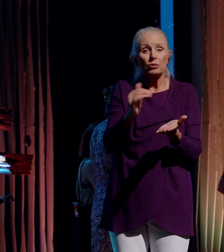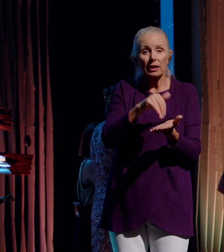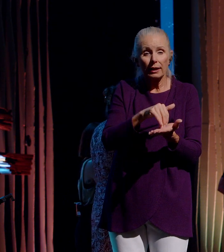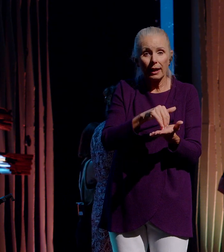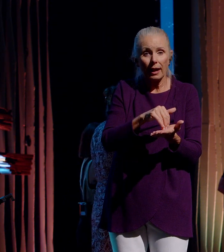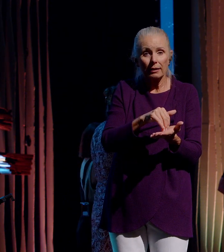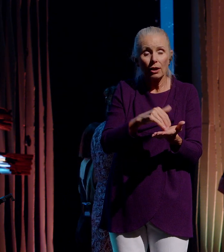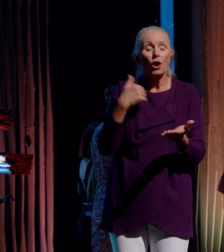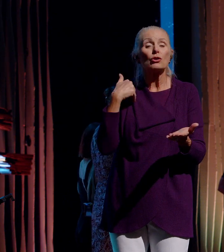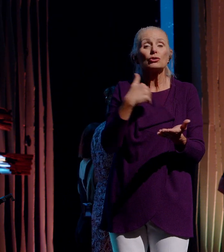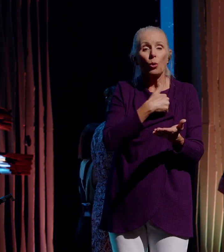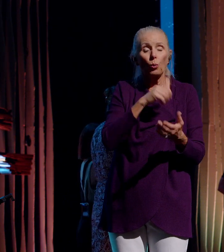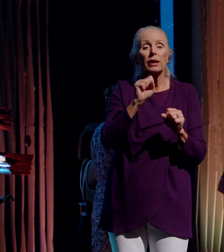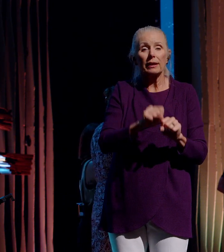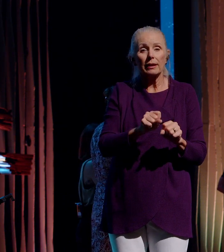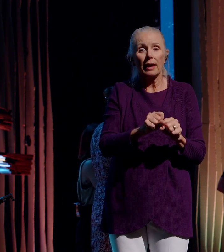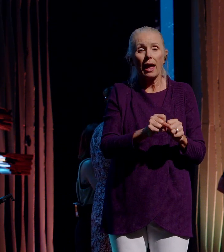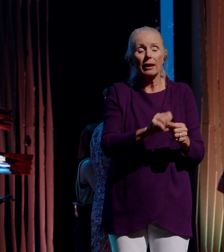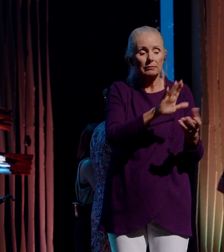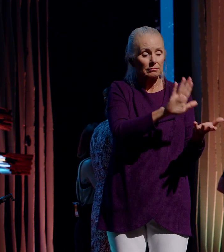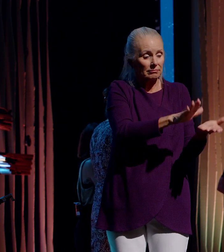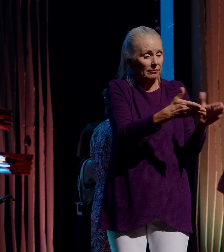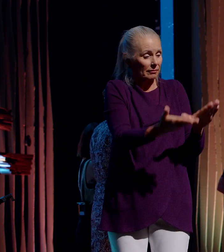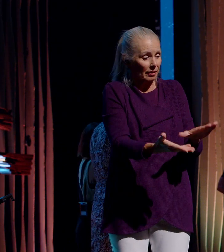could die to our sin and rise again with you.